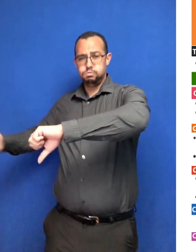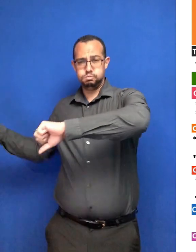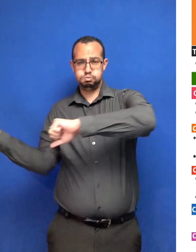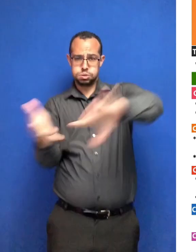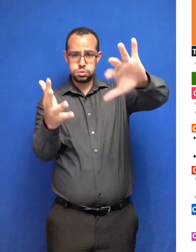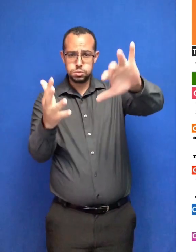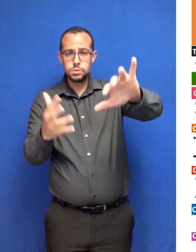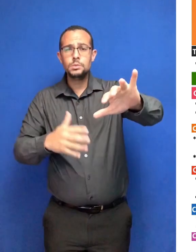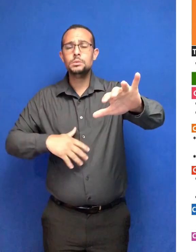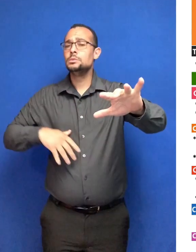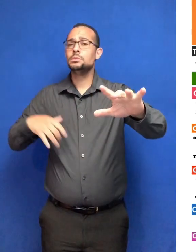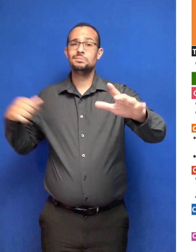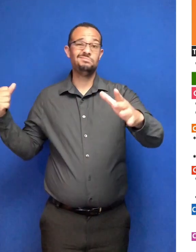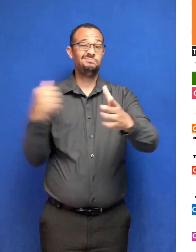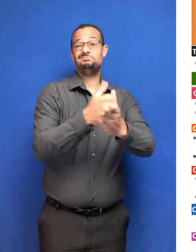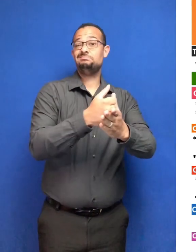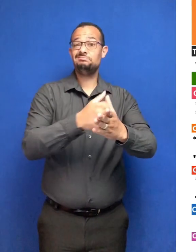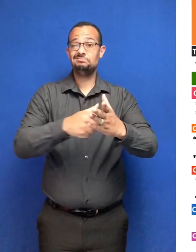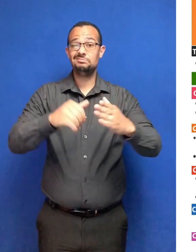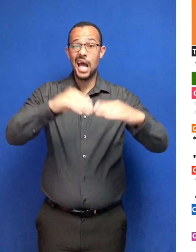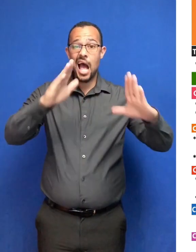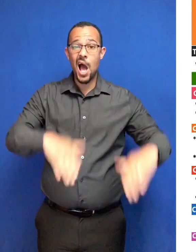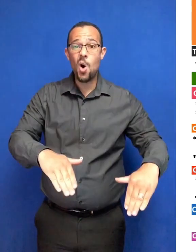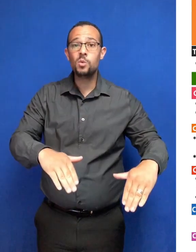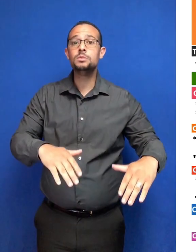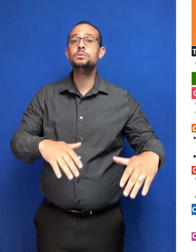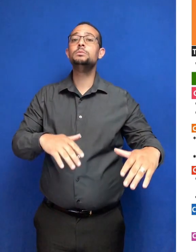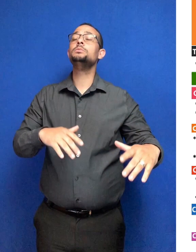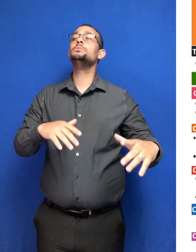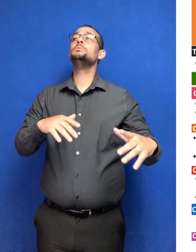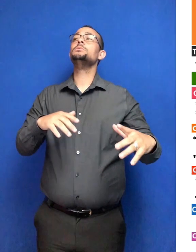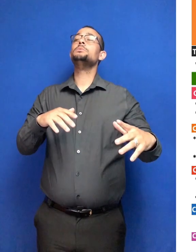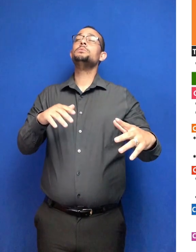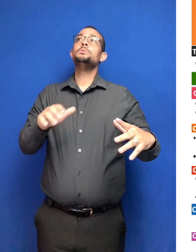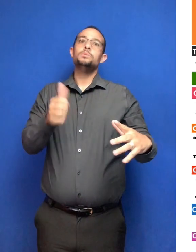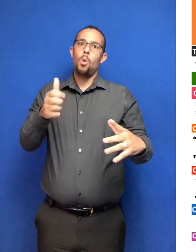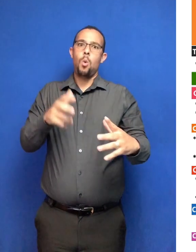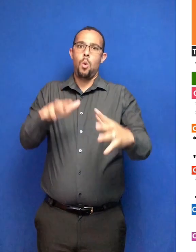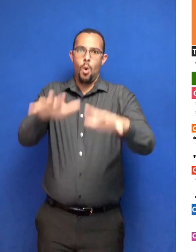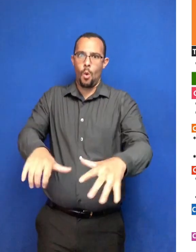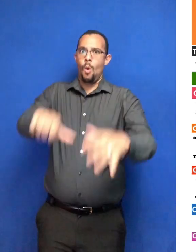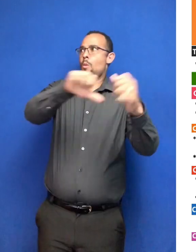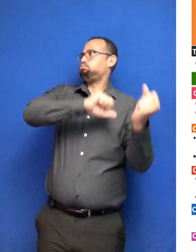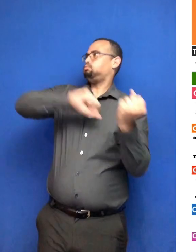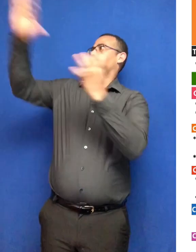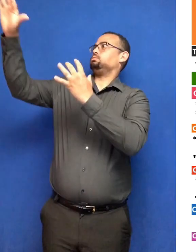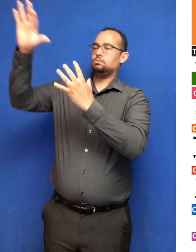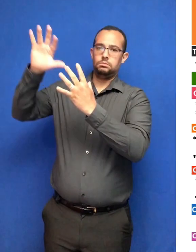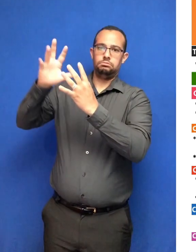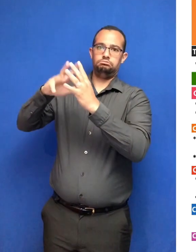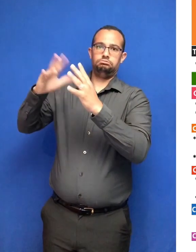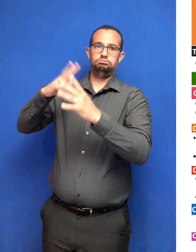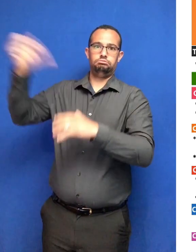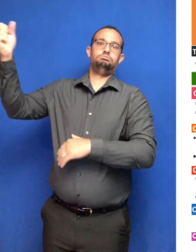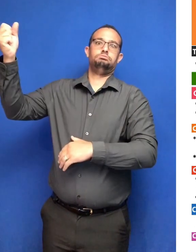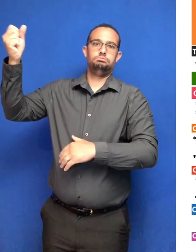items up and then throw it into your house or throw it in another direction. So